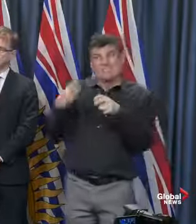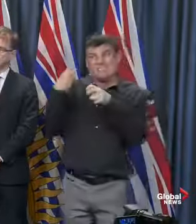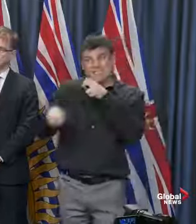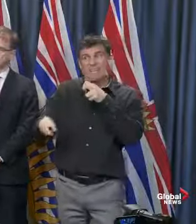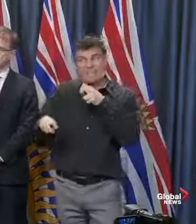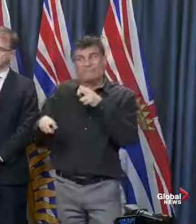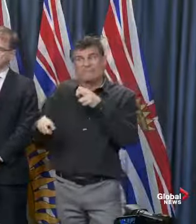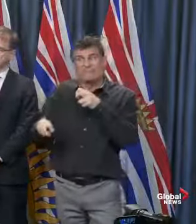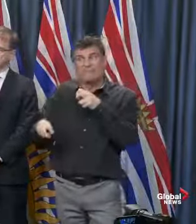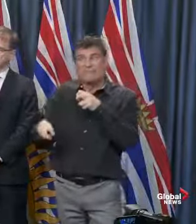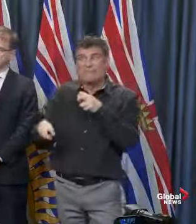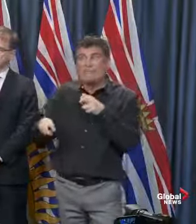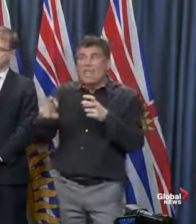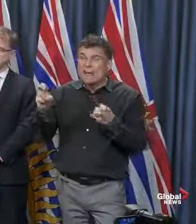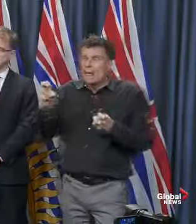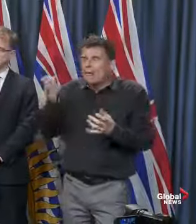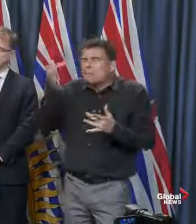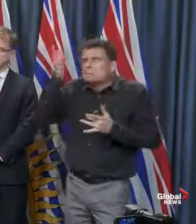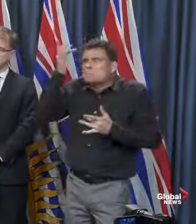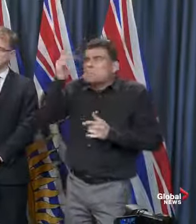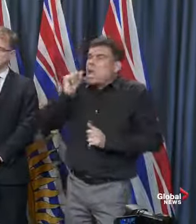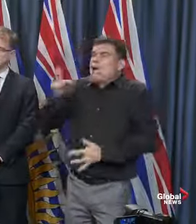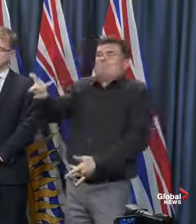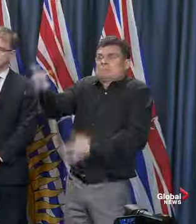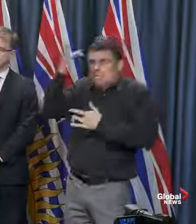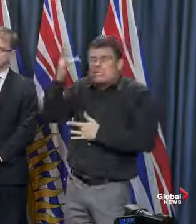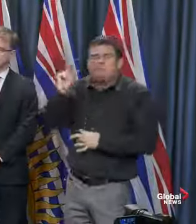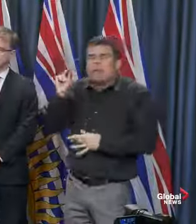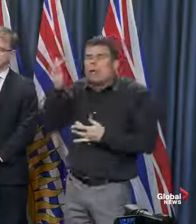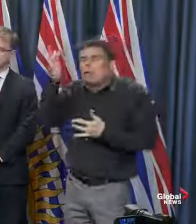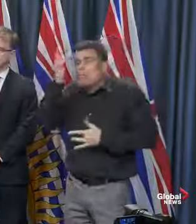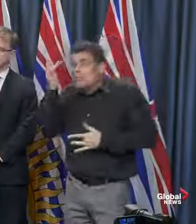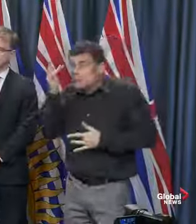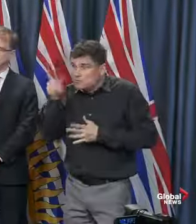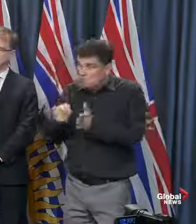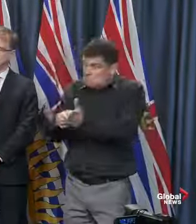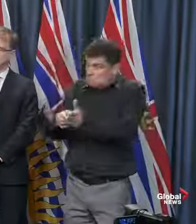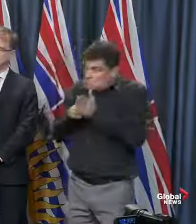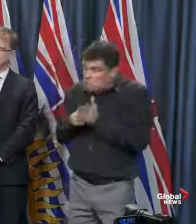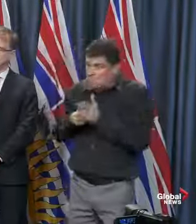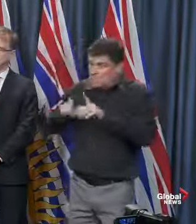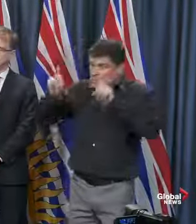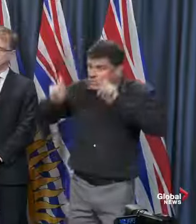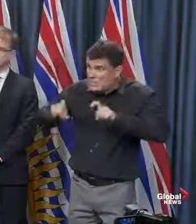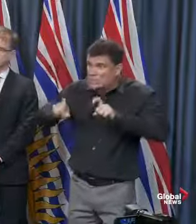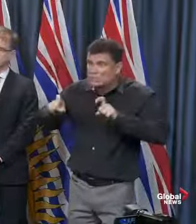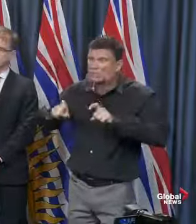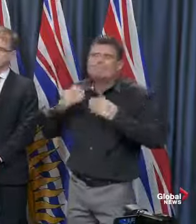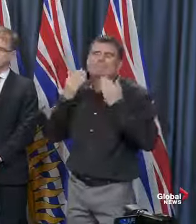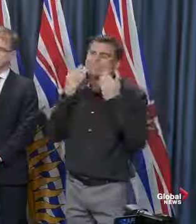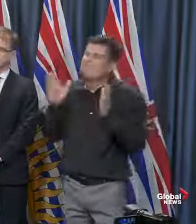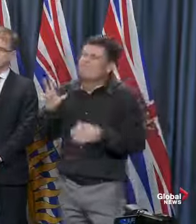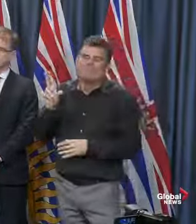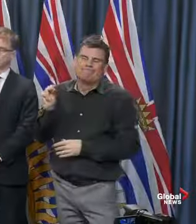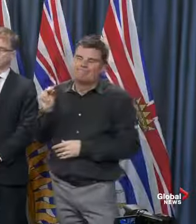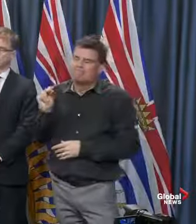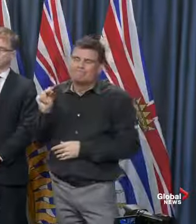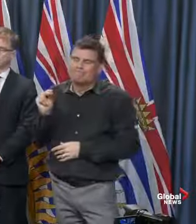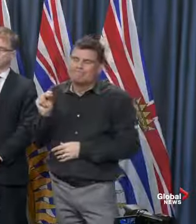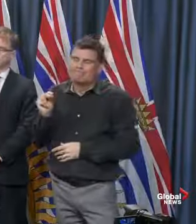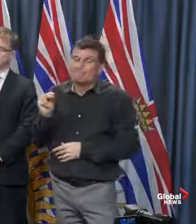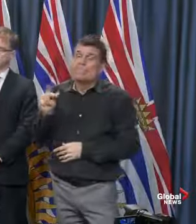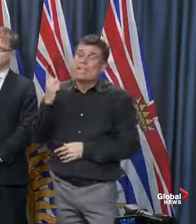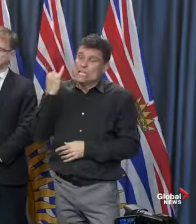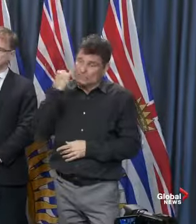there's no necessity to actually have a test for COVID-19. If you're somebody who's traveled, you're been a contact, you're in